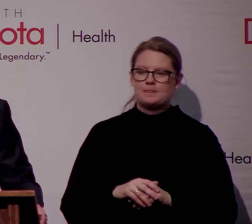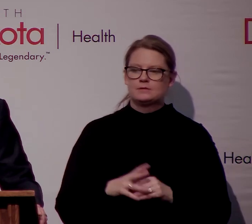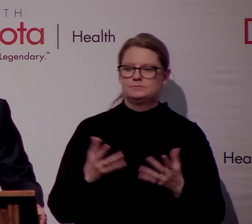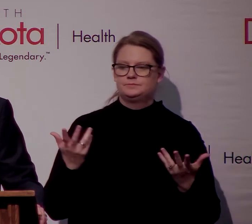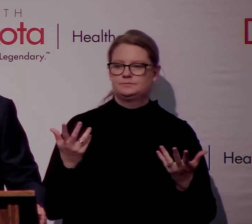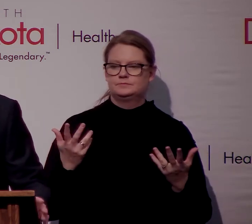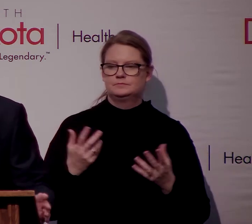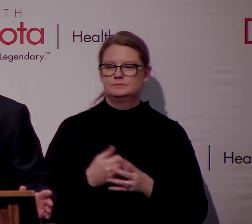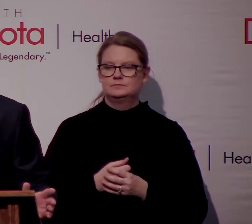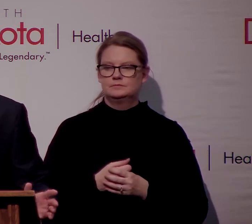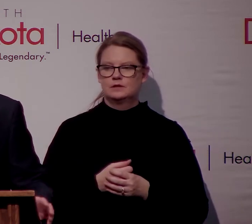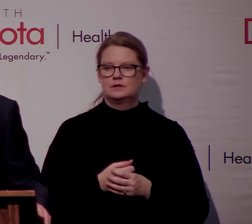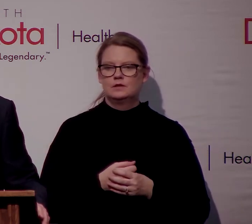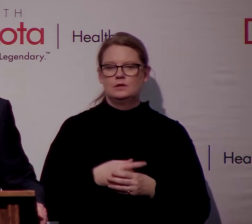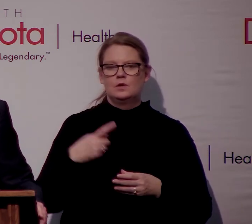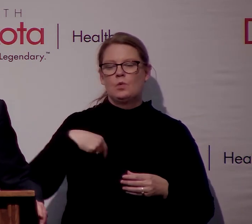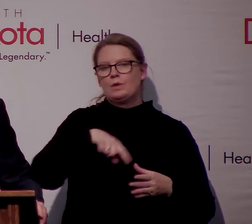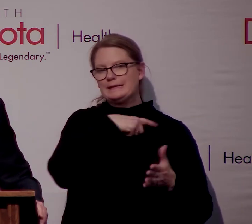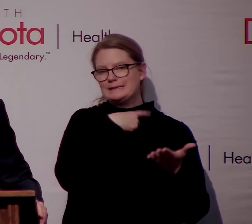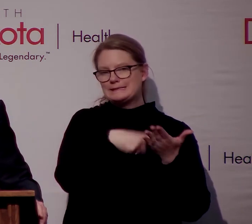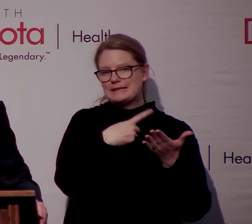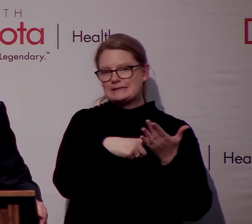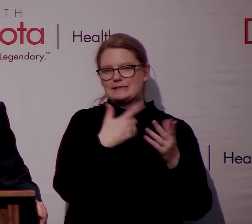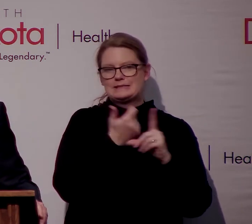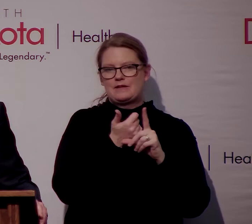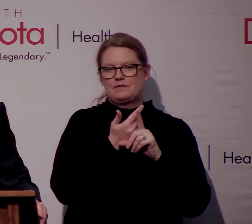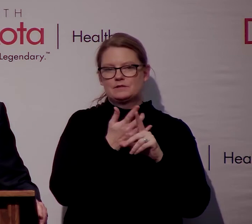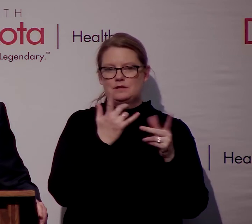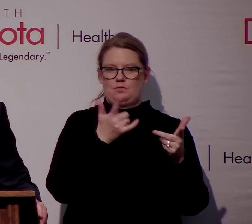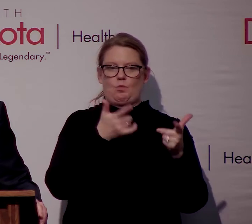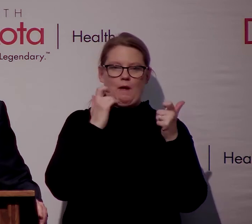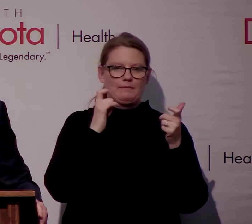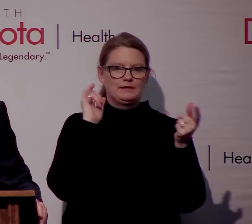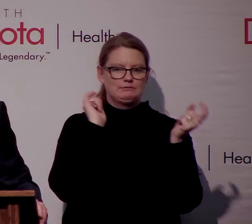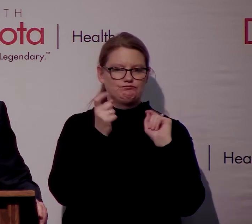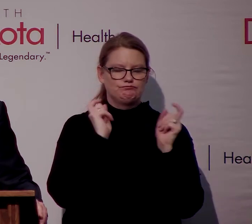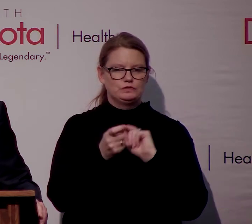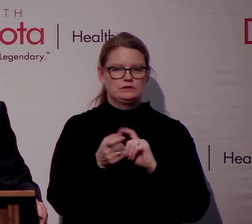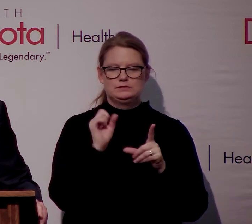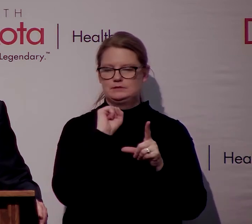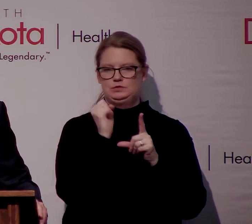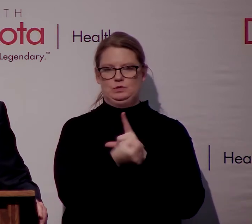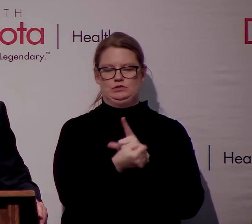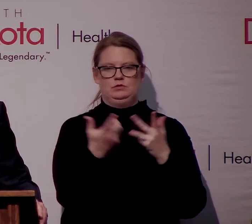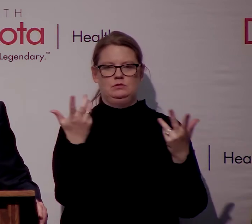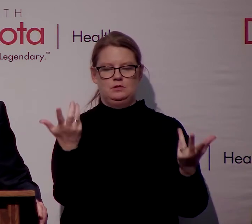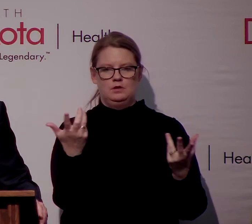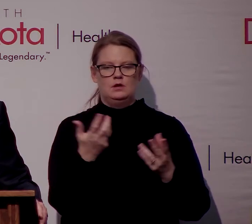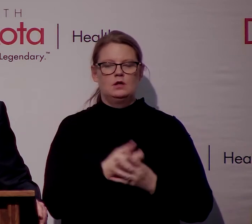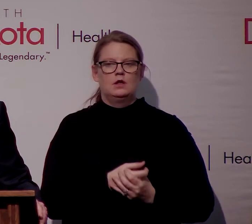there's, again, we talk about this being a rapidly changing situation. There is,